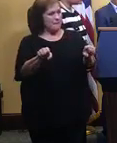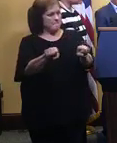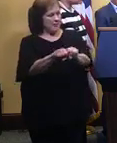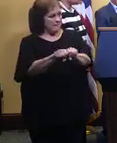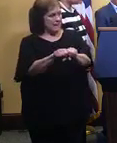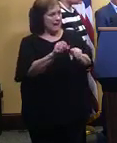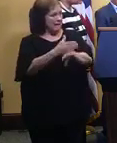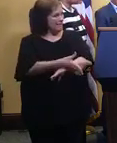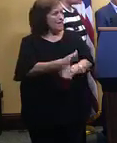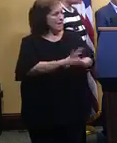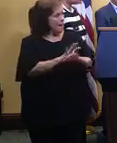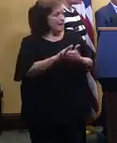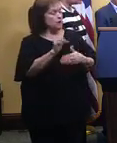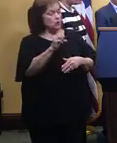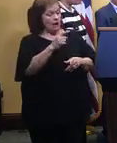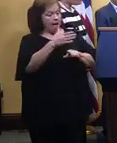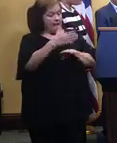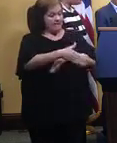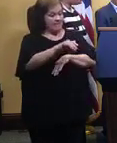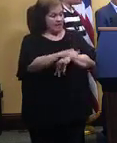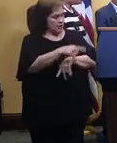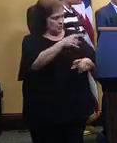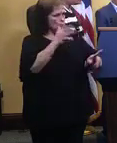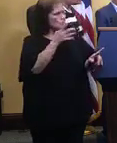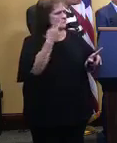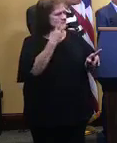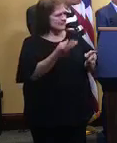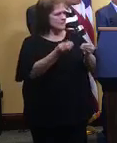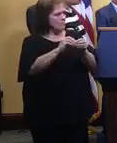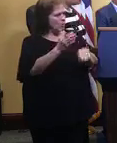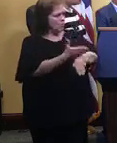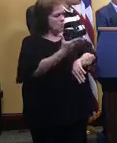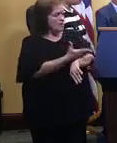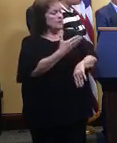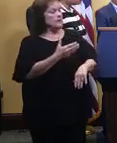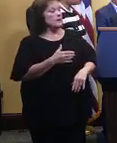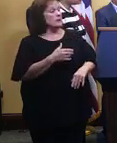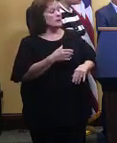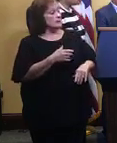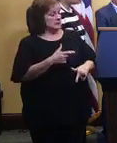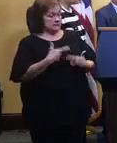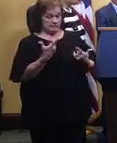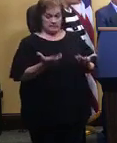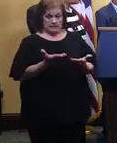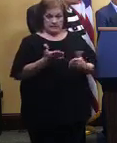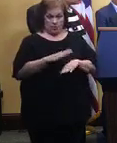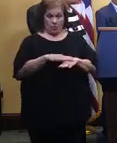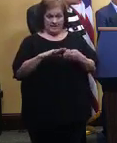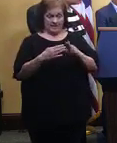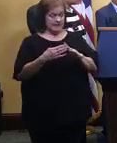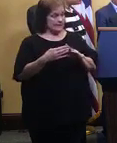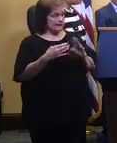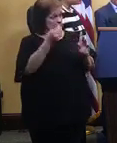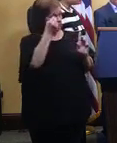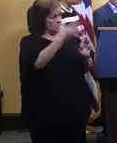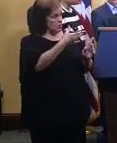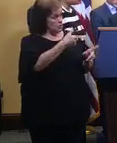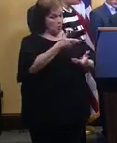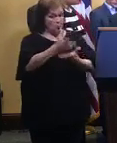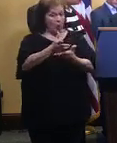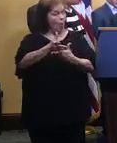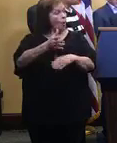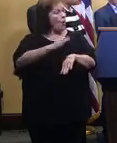you'll start seeing a better improvement. But once again, living in a city, the mayor says, park on a neutral ground. We all know there's certain